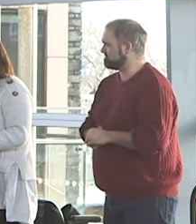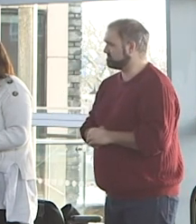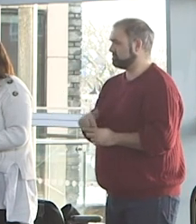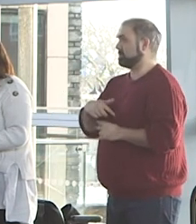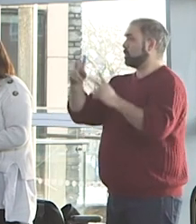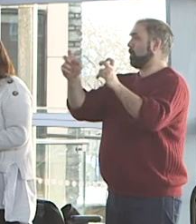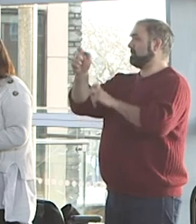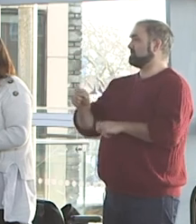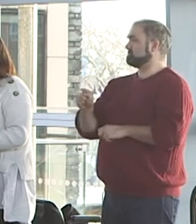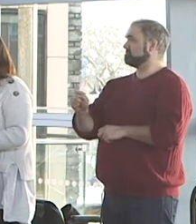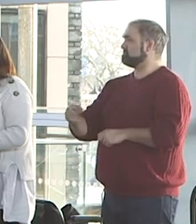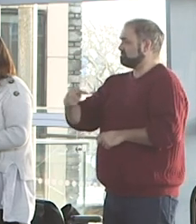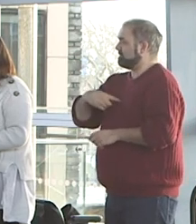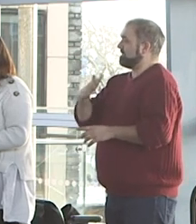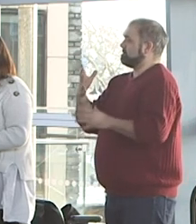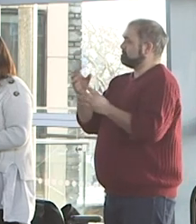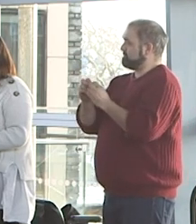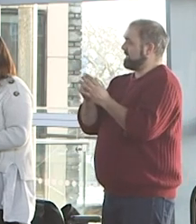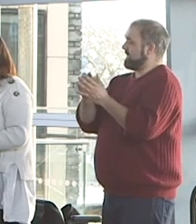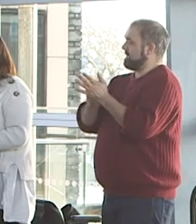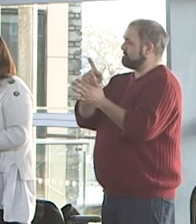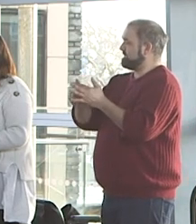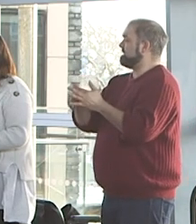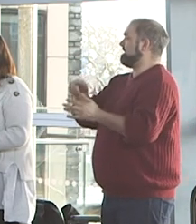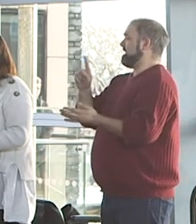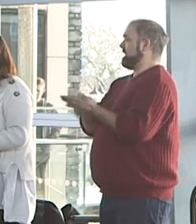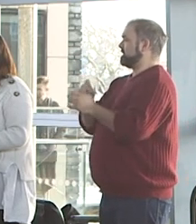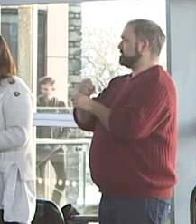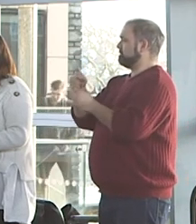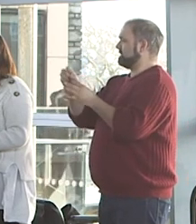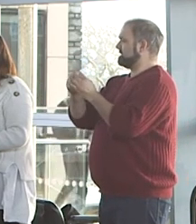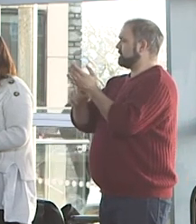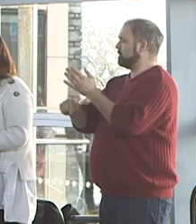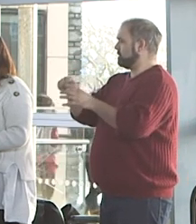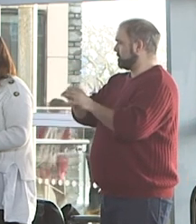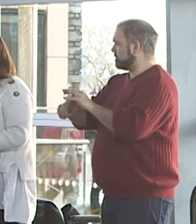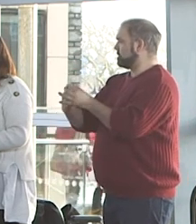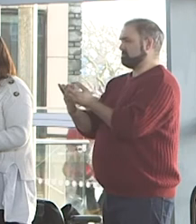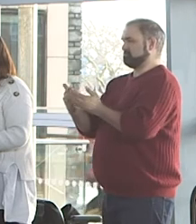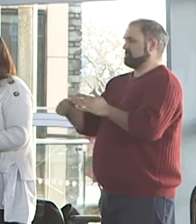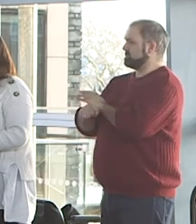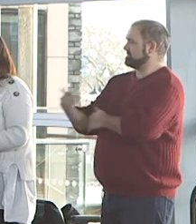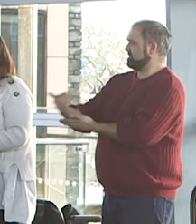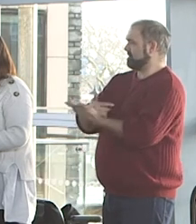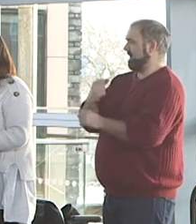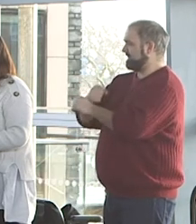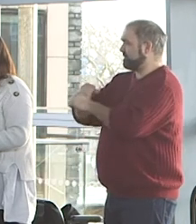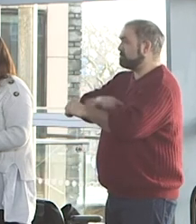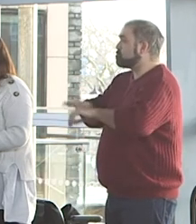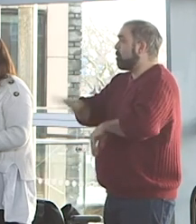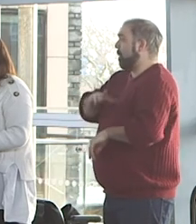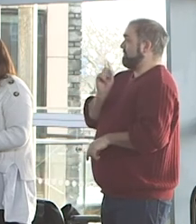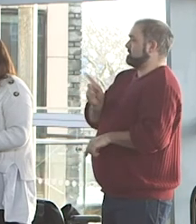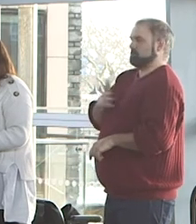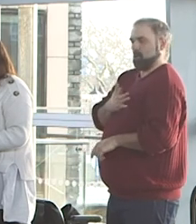I quote, I am a BAME LGBTQ refugee and asylum seeker activist, not because I grew up wanting to become one, but